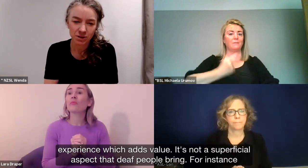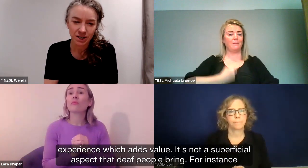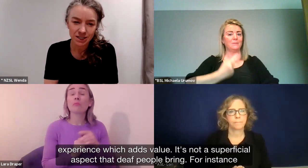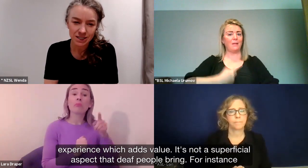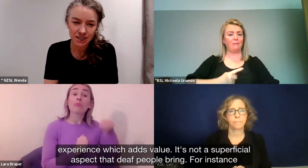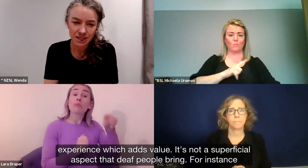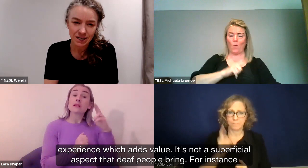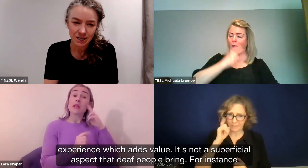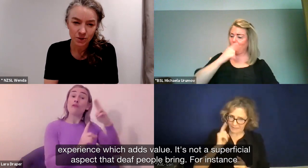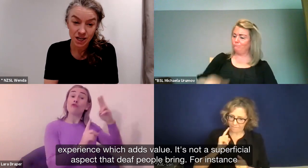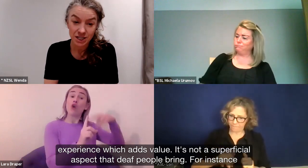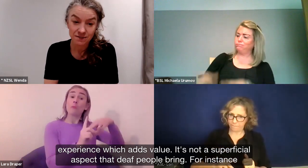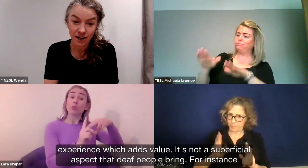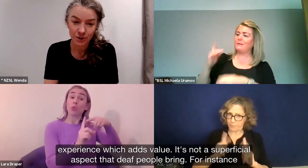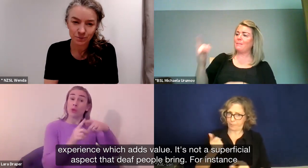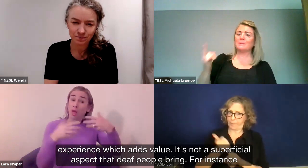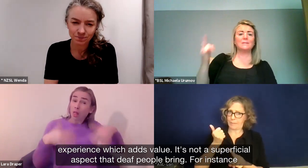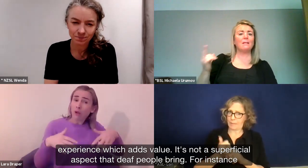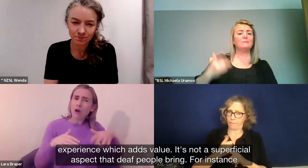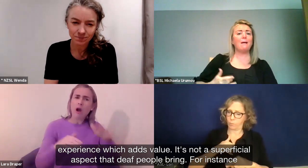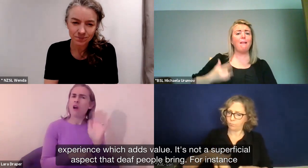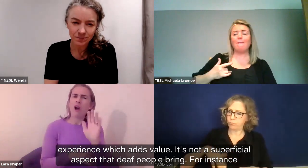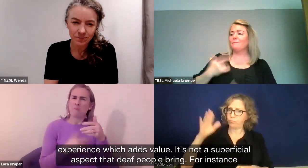of experience, which adds value.